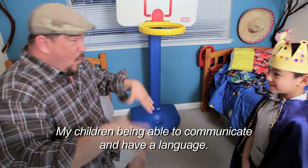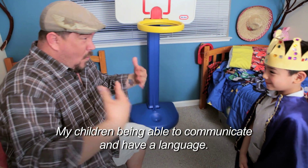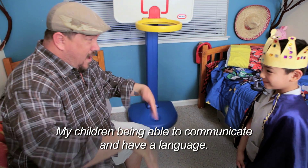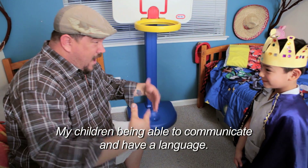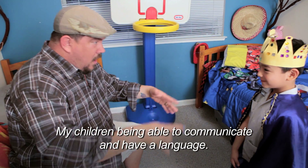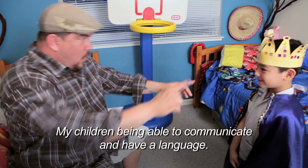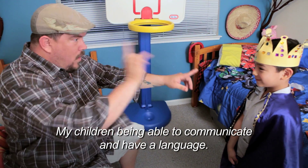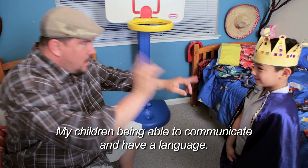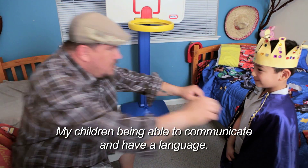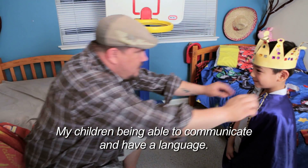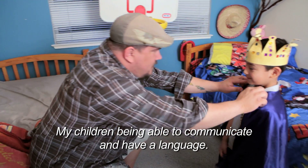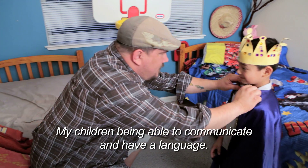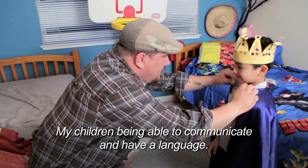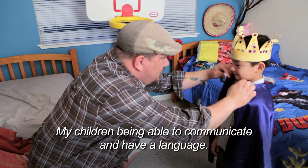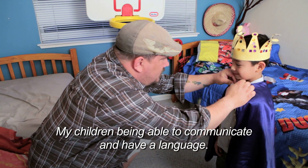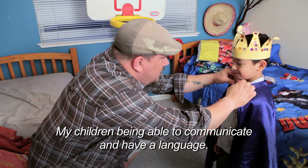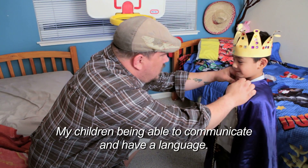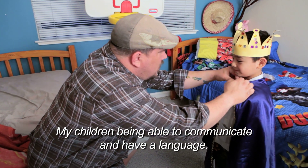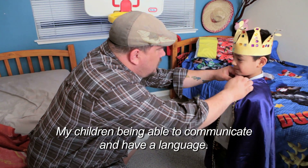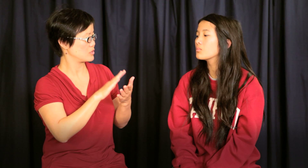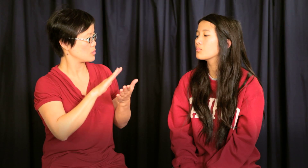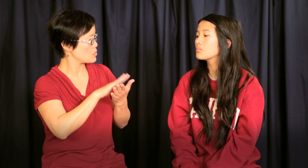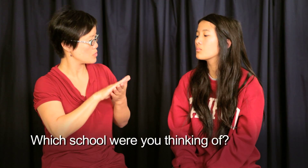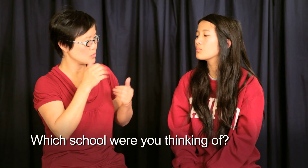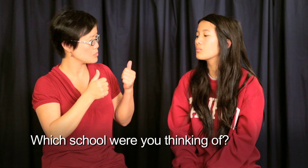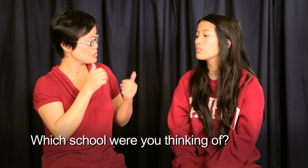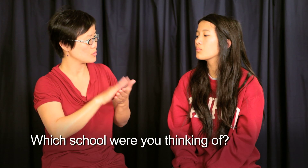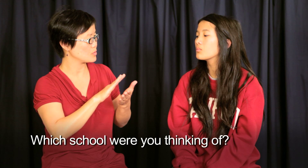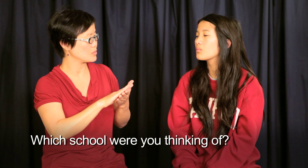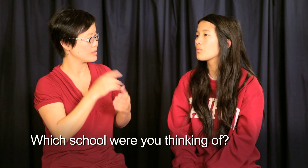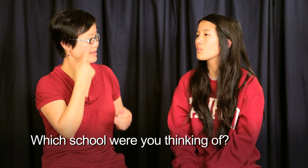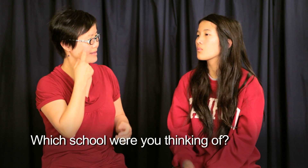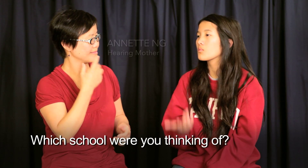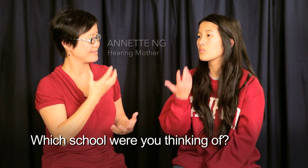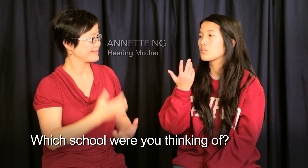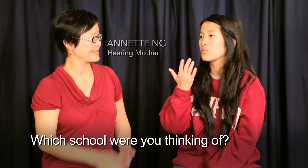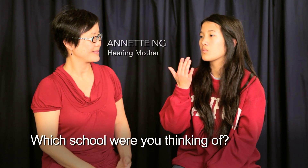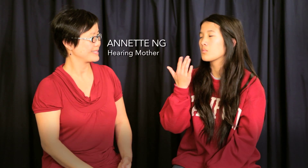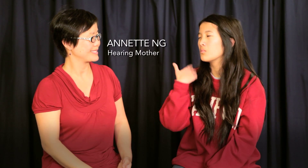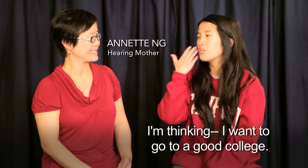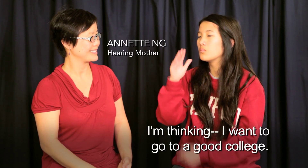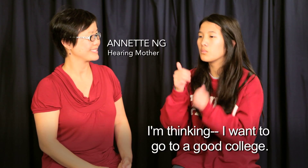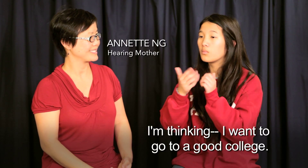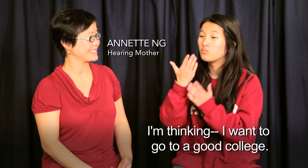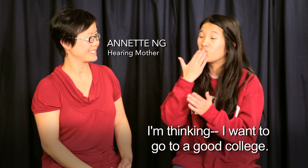children being able to communicate and have a language. Which school were you thinking of? I'm thinking I want to go to a good